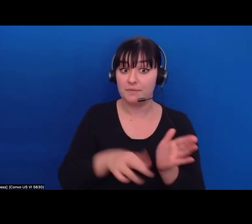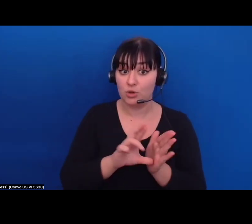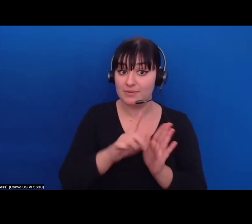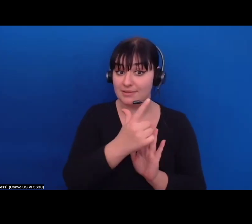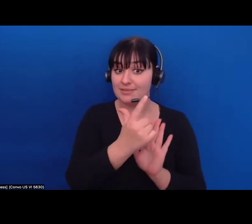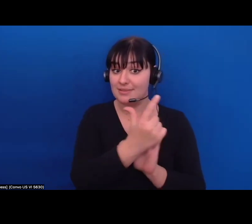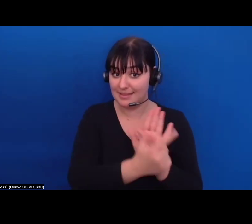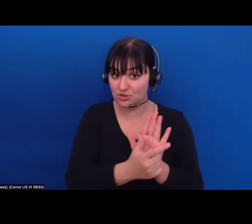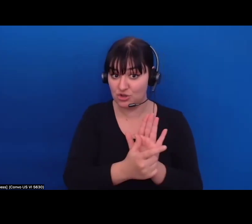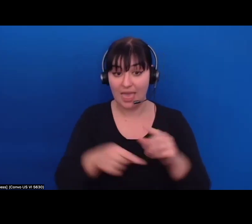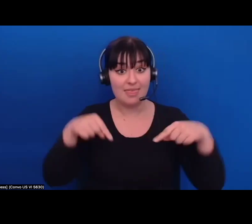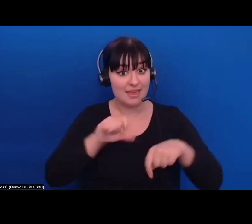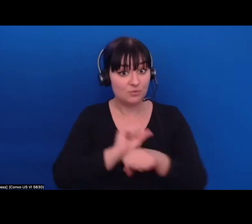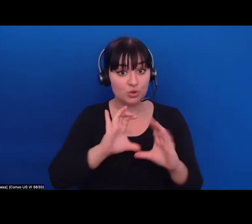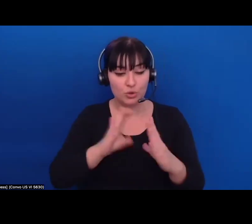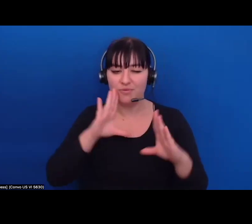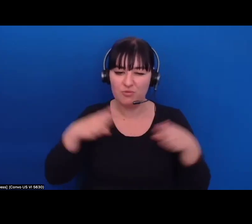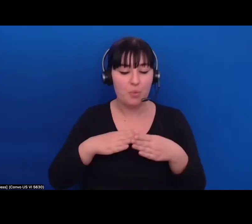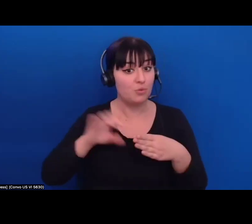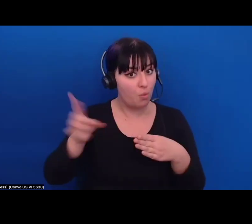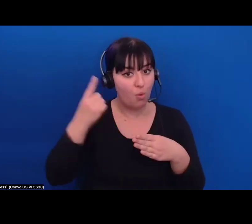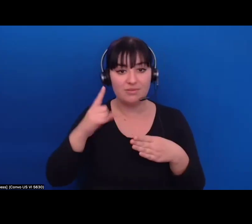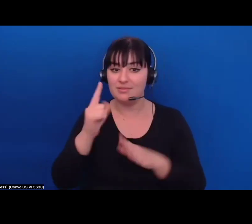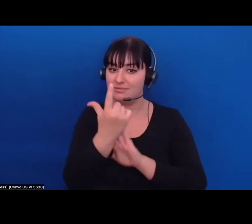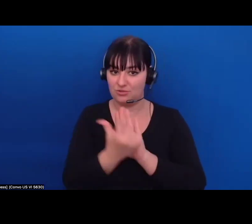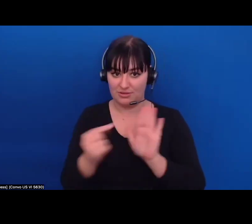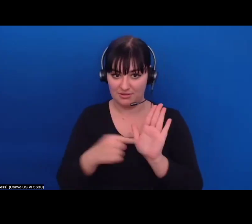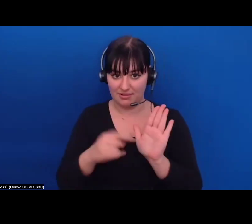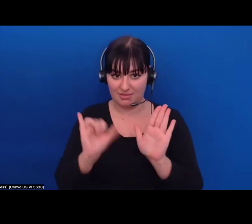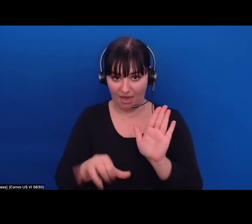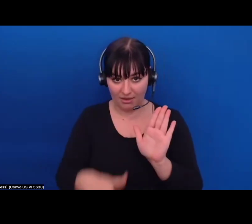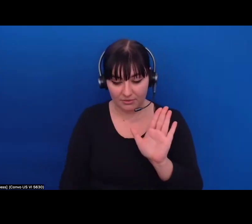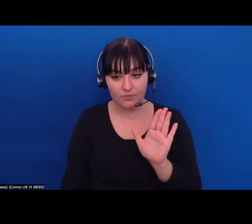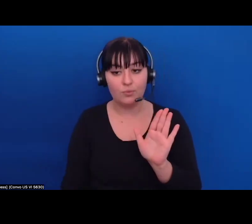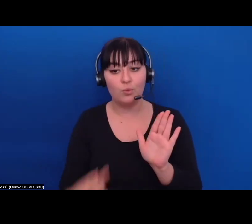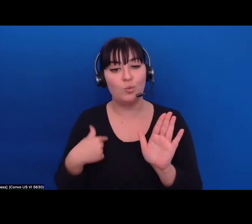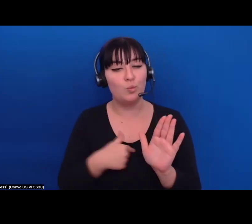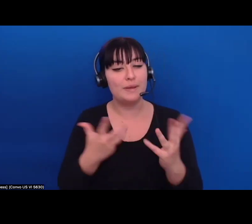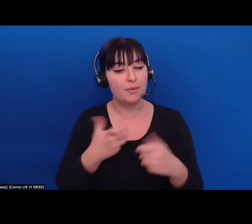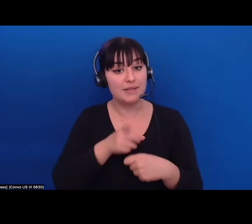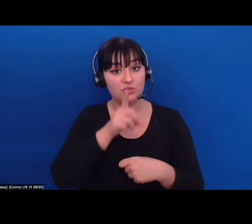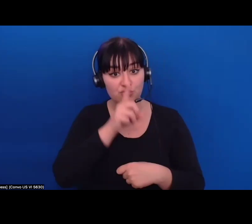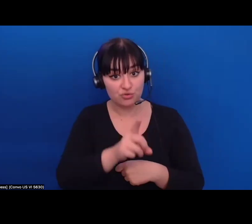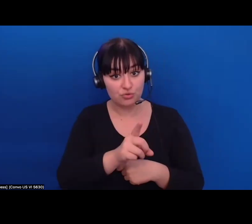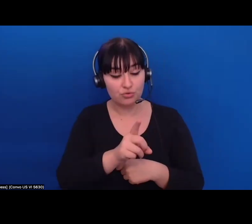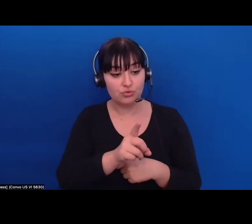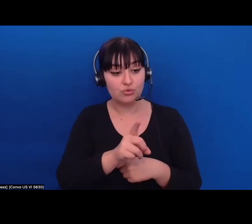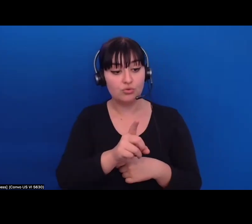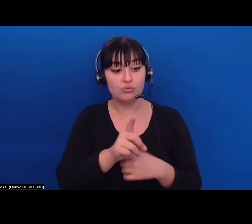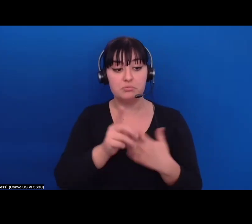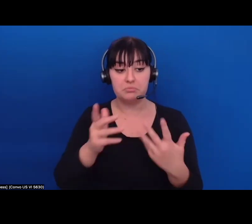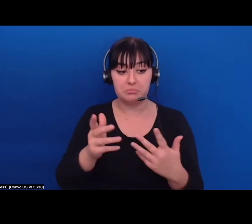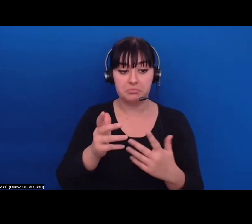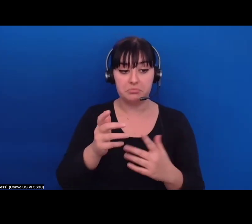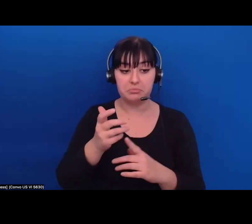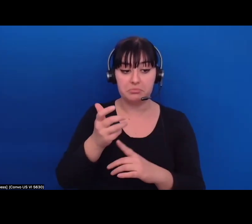work group is focused just on the legislation, so we want to make sure that everyone, there